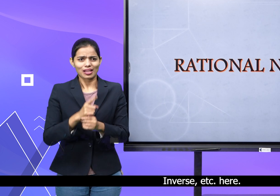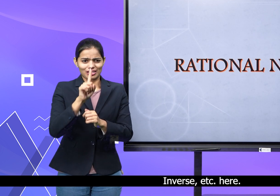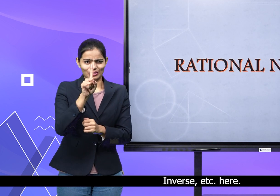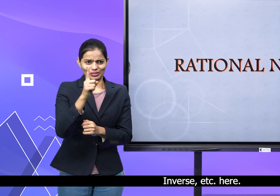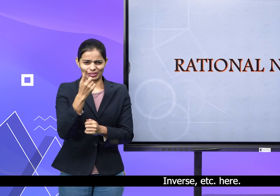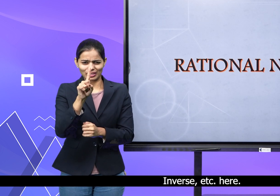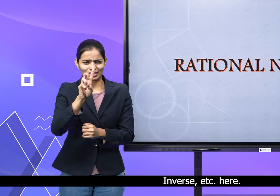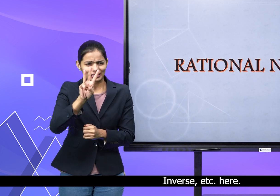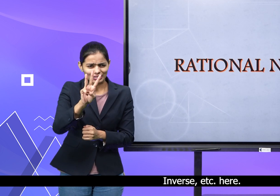inverse,